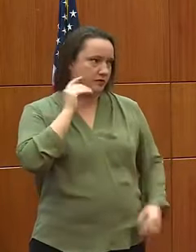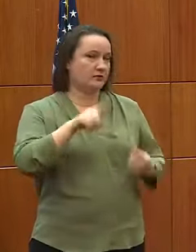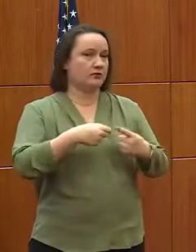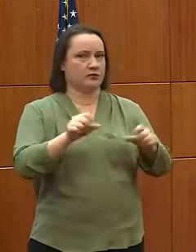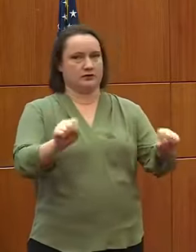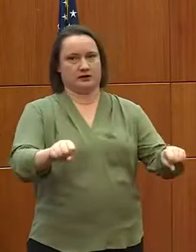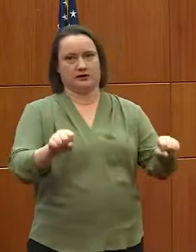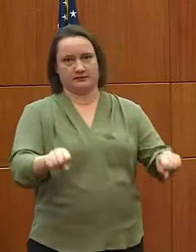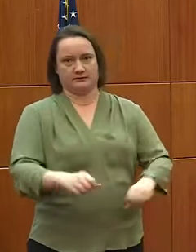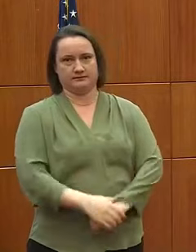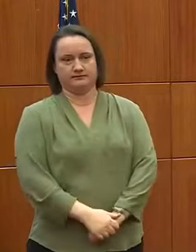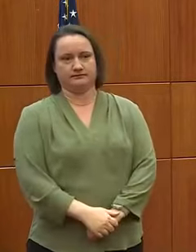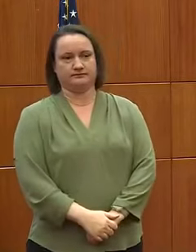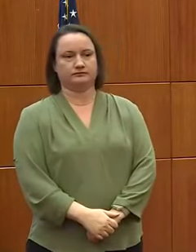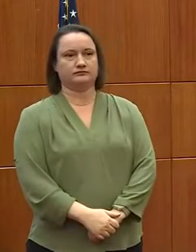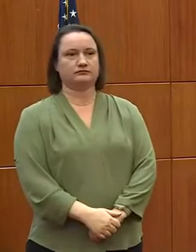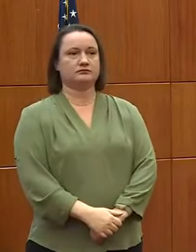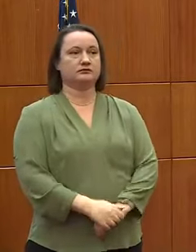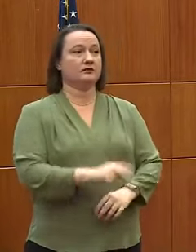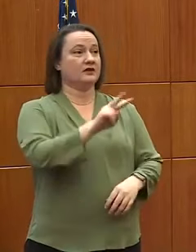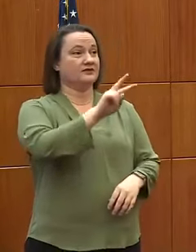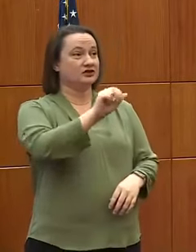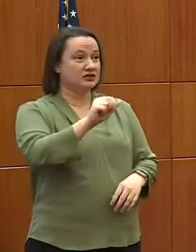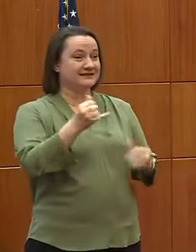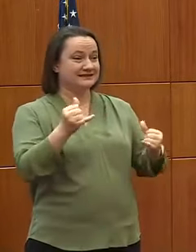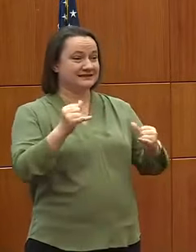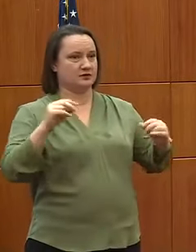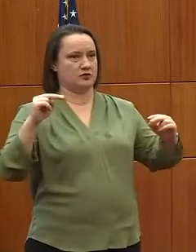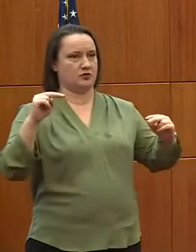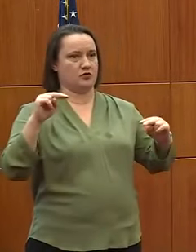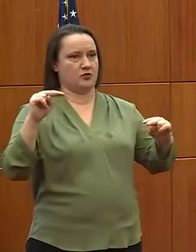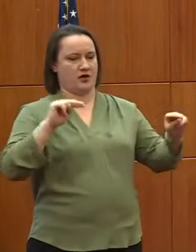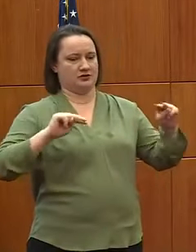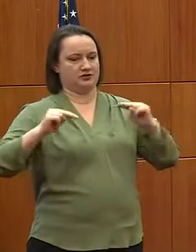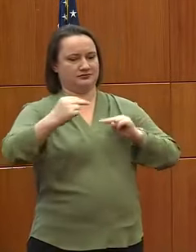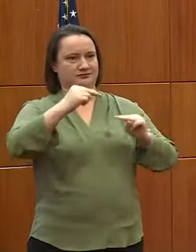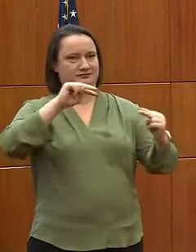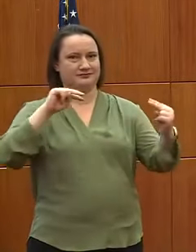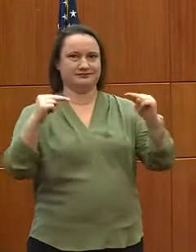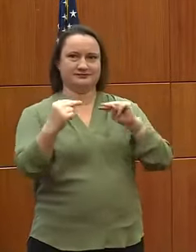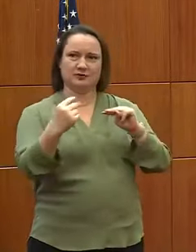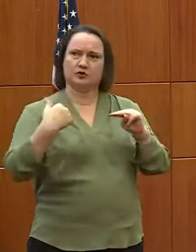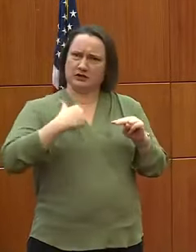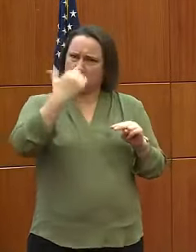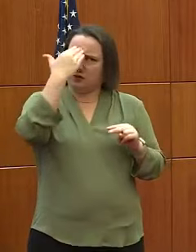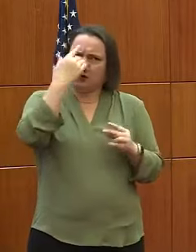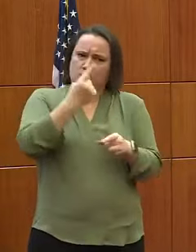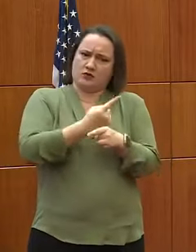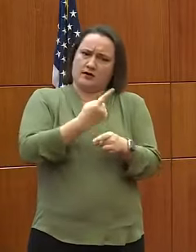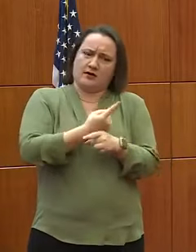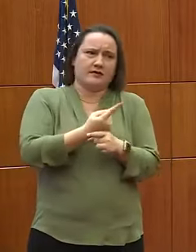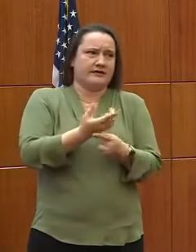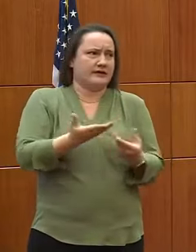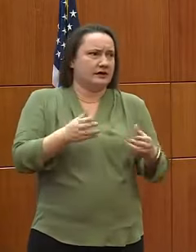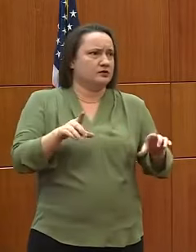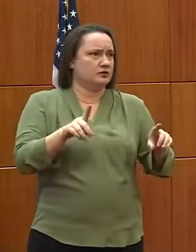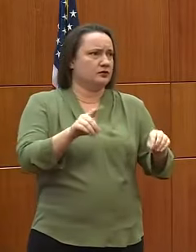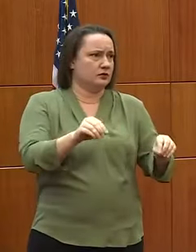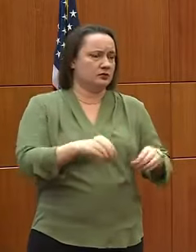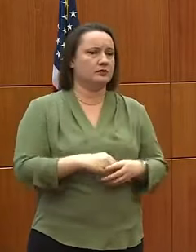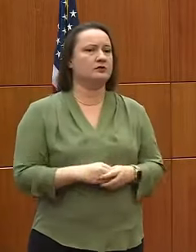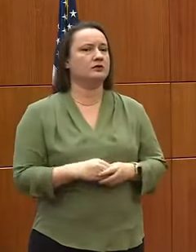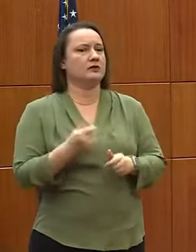possible. Virginia is watching. Everyone knows the right thing to do. Everyone needs to